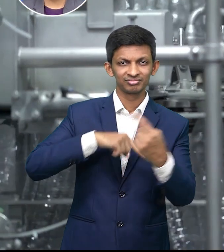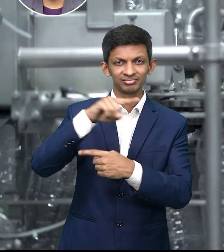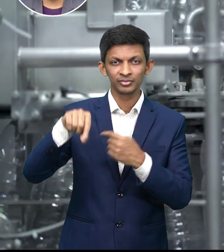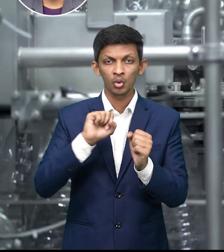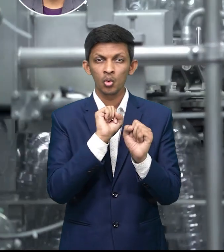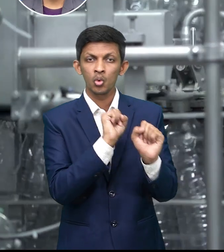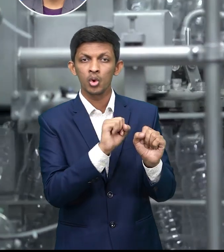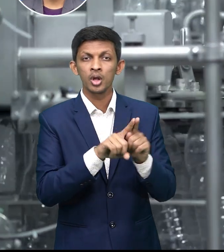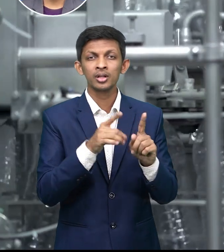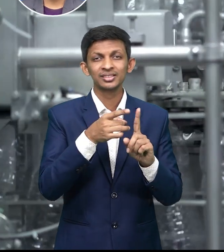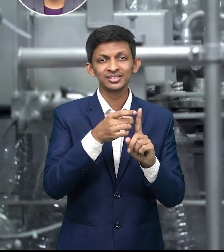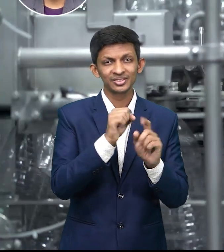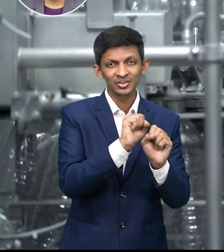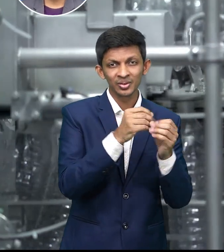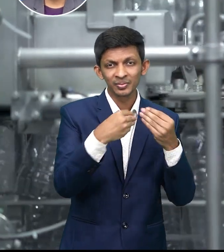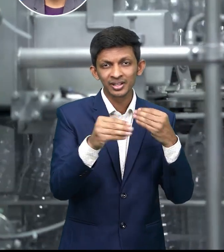Recycle.